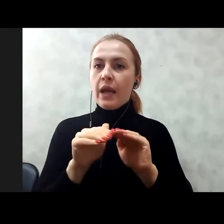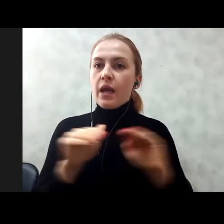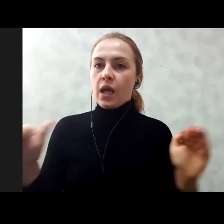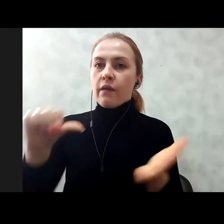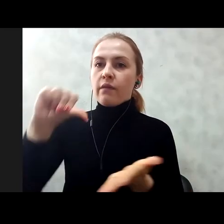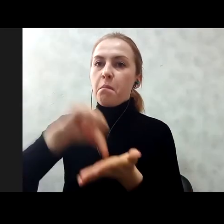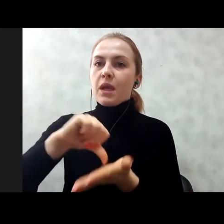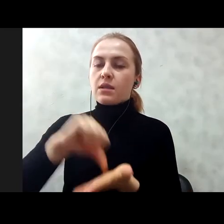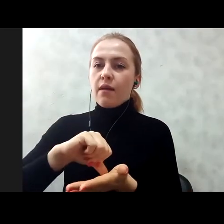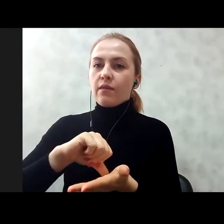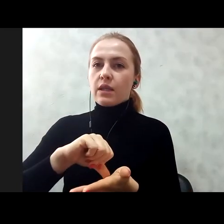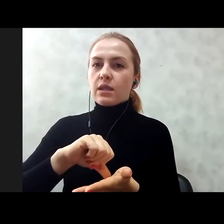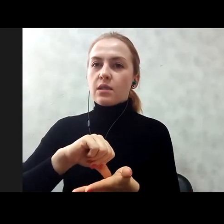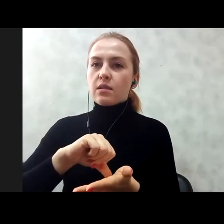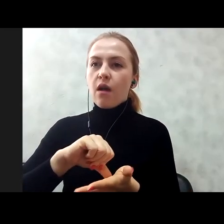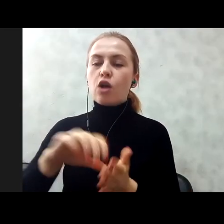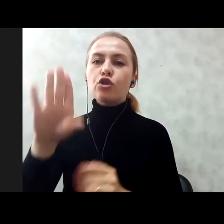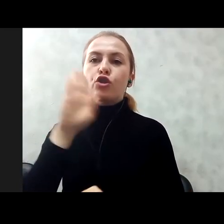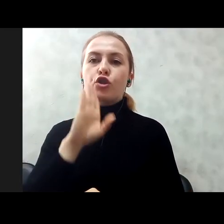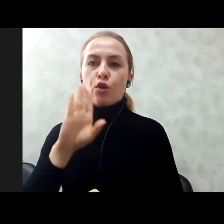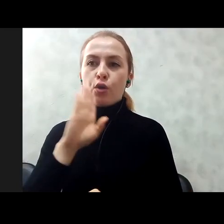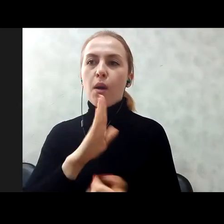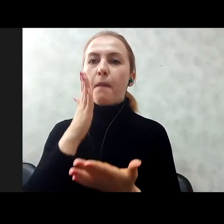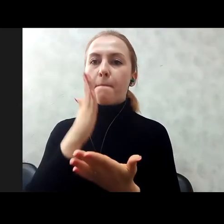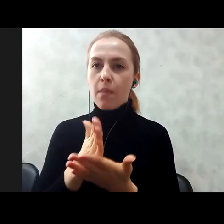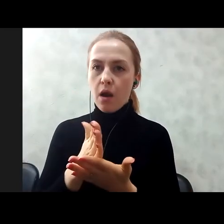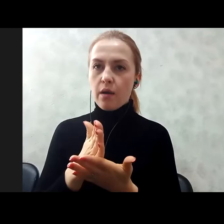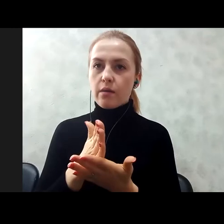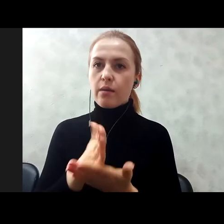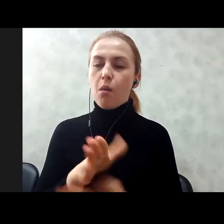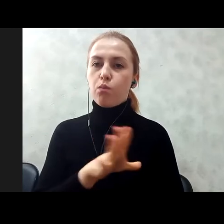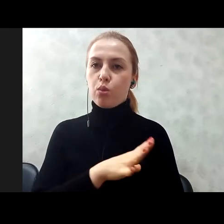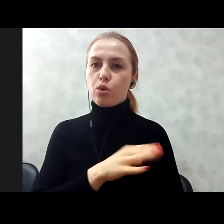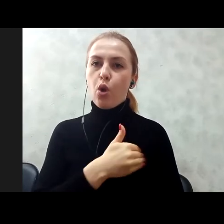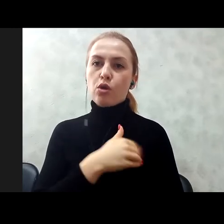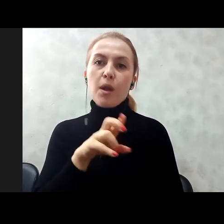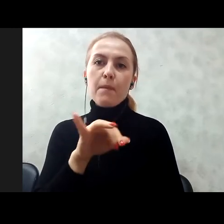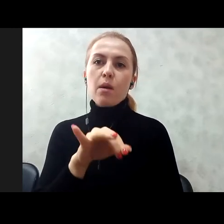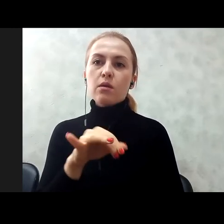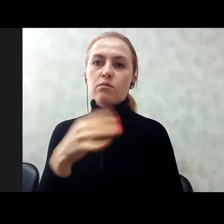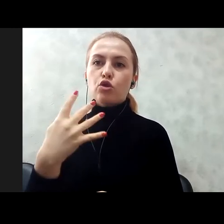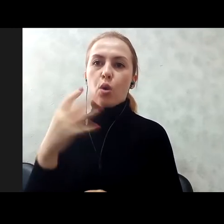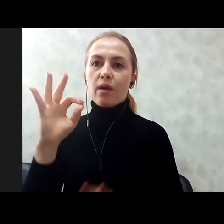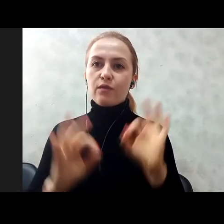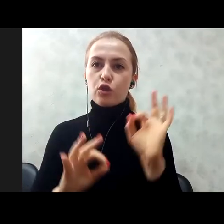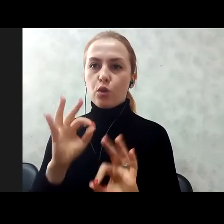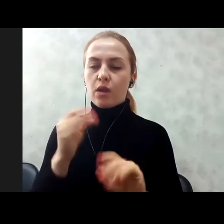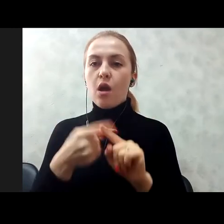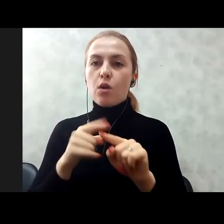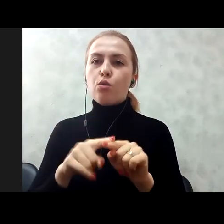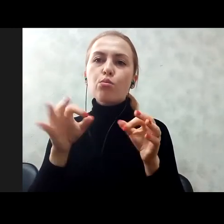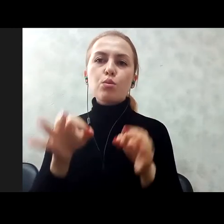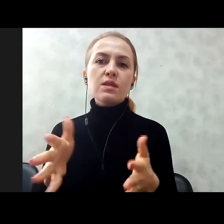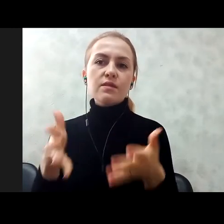The level of representation of women should be at least 40%.